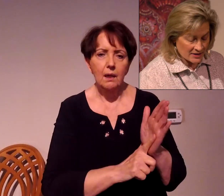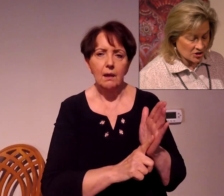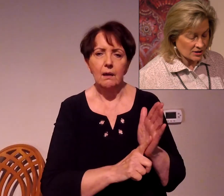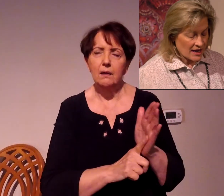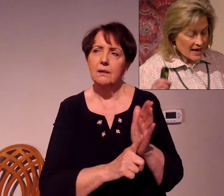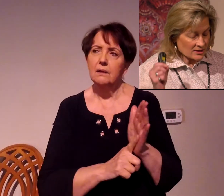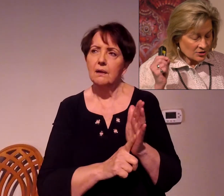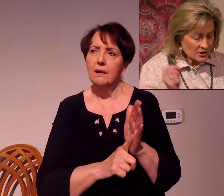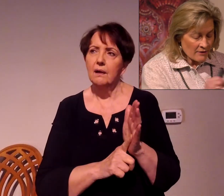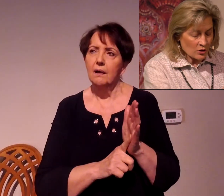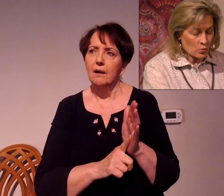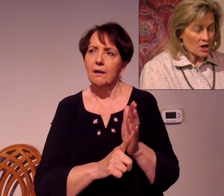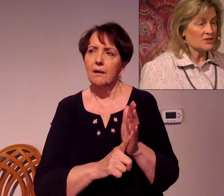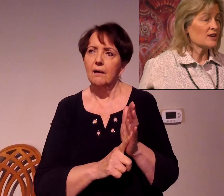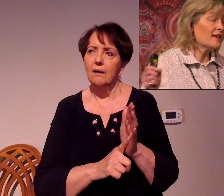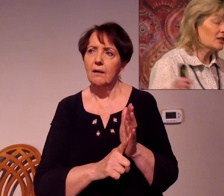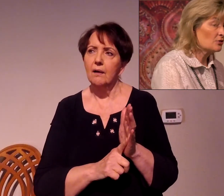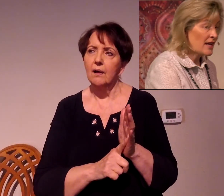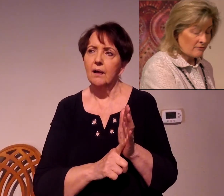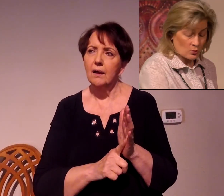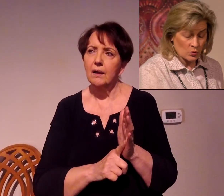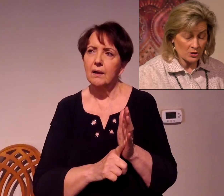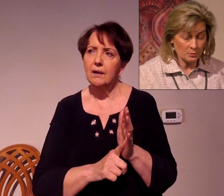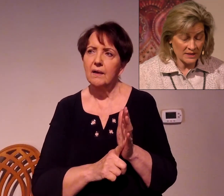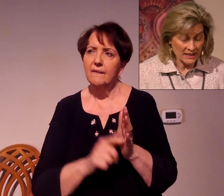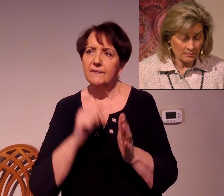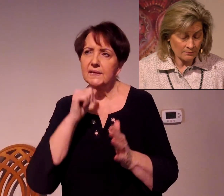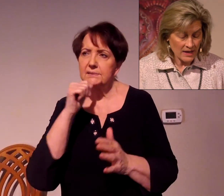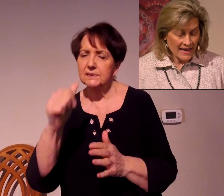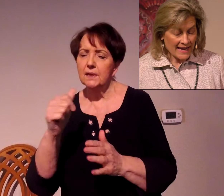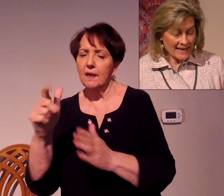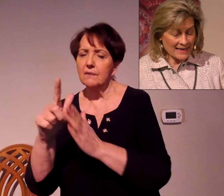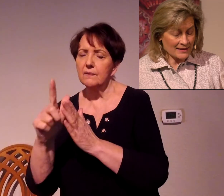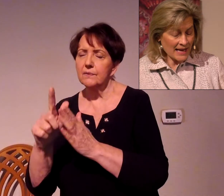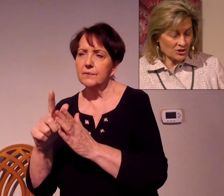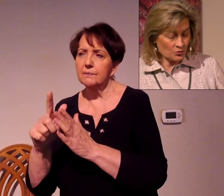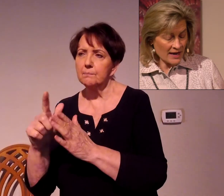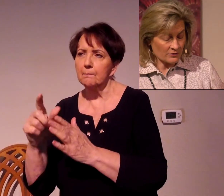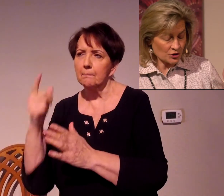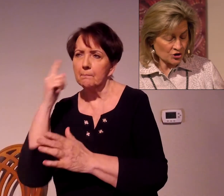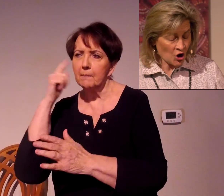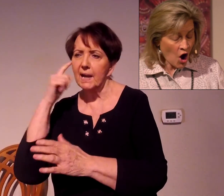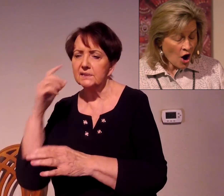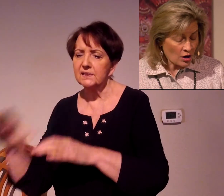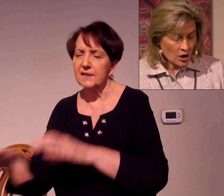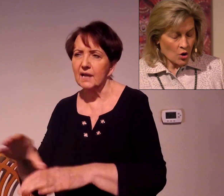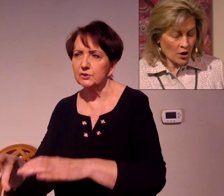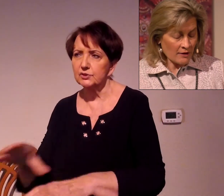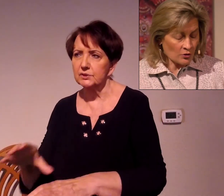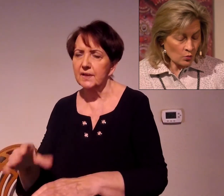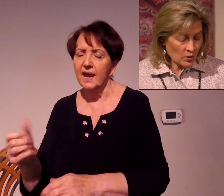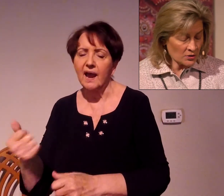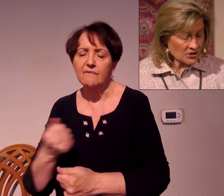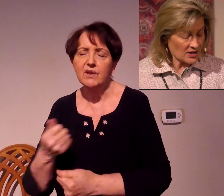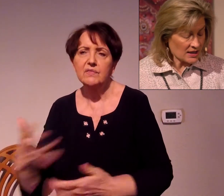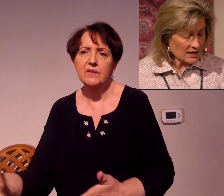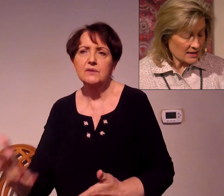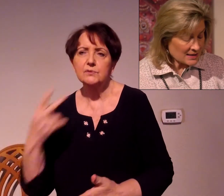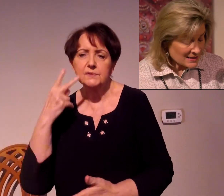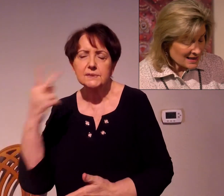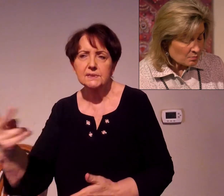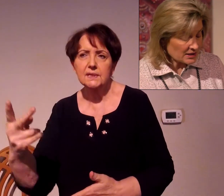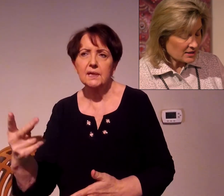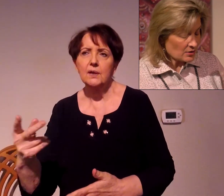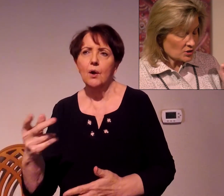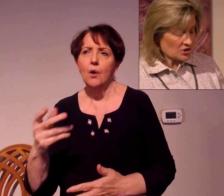mind in action, and there never was and there never will be. Anything you ever saw or ever will see